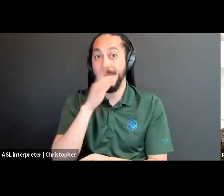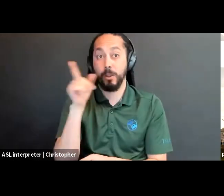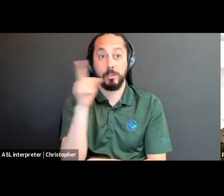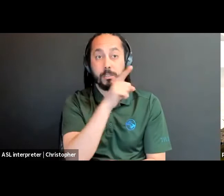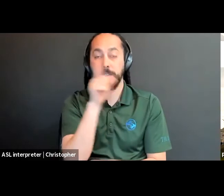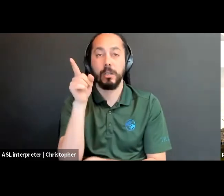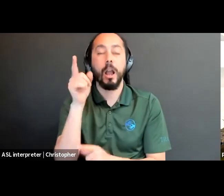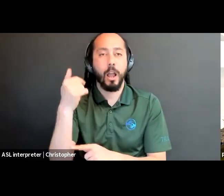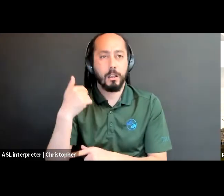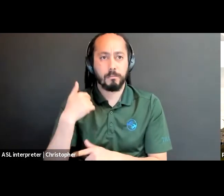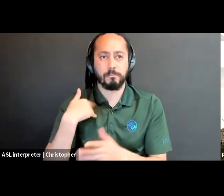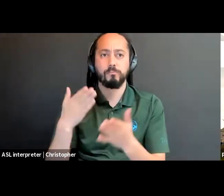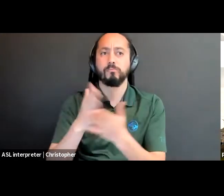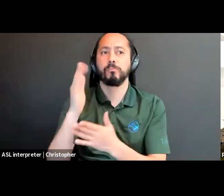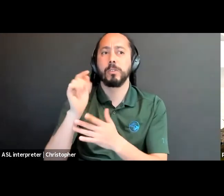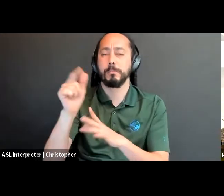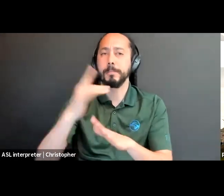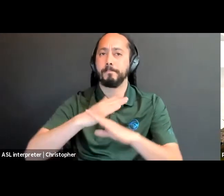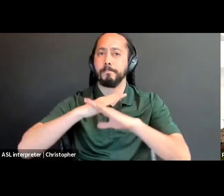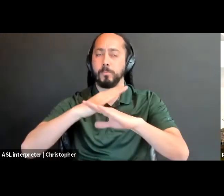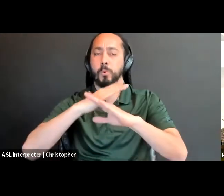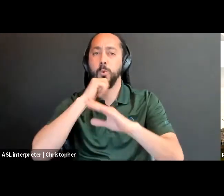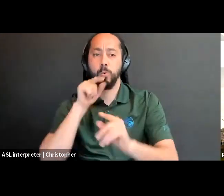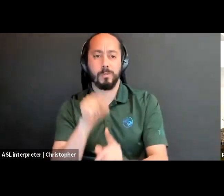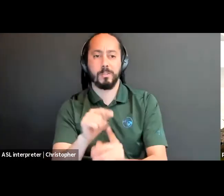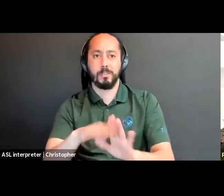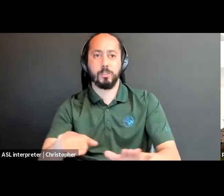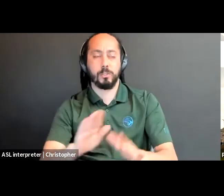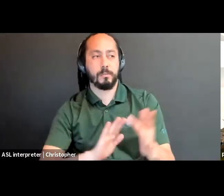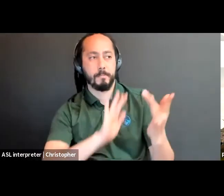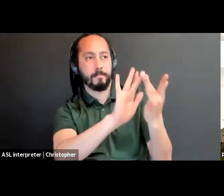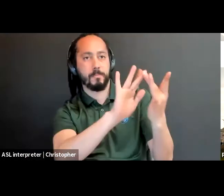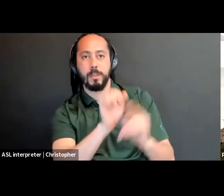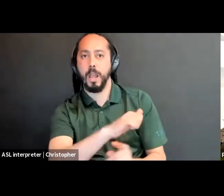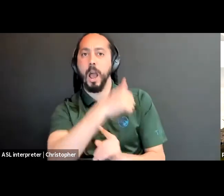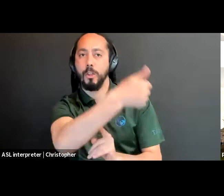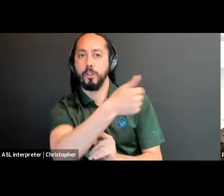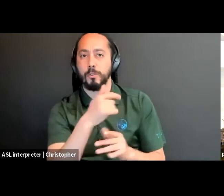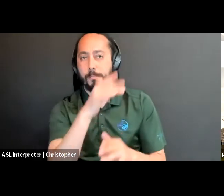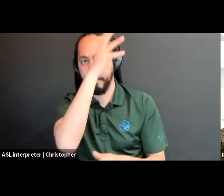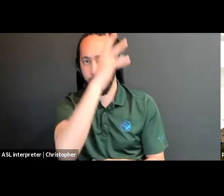concerned about the children's contact with the other parent.